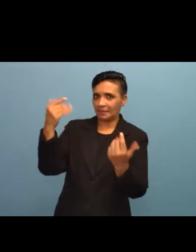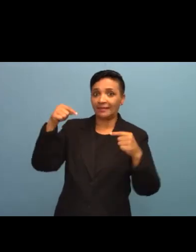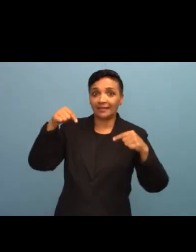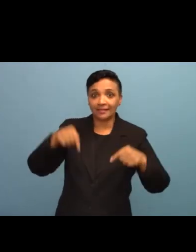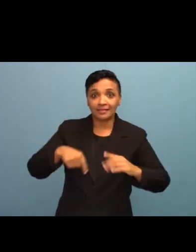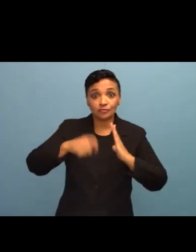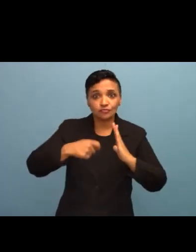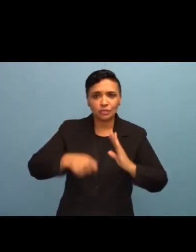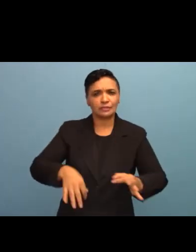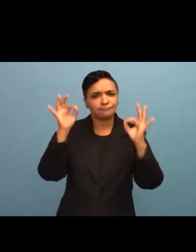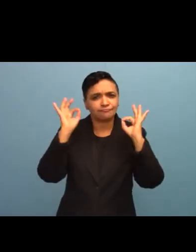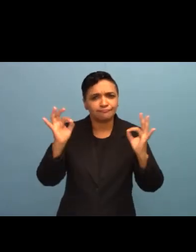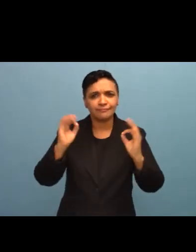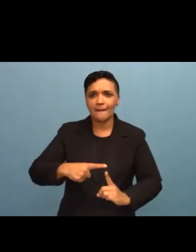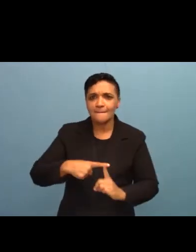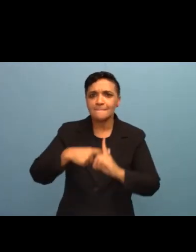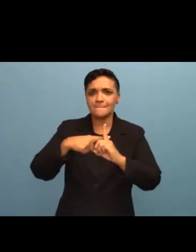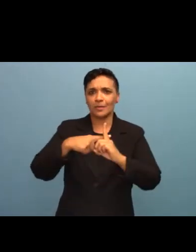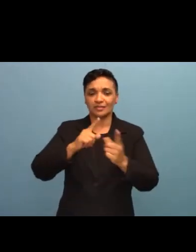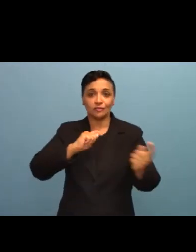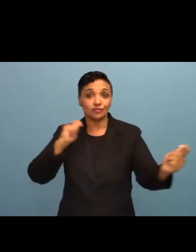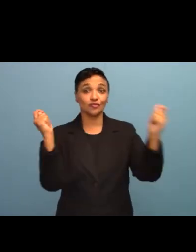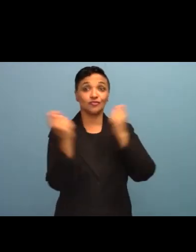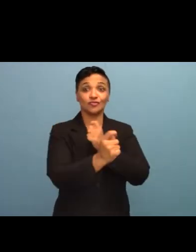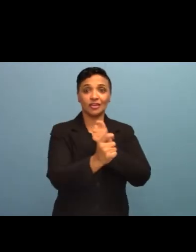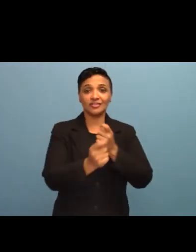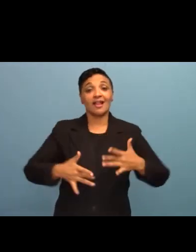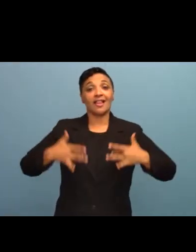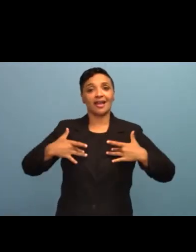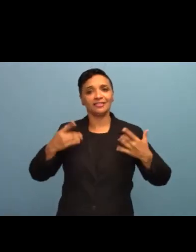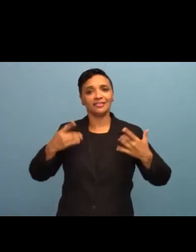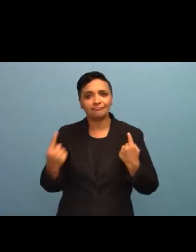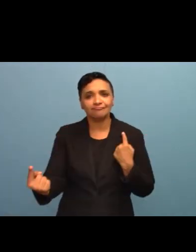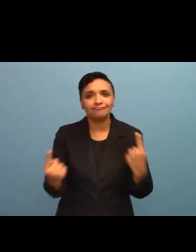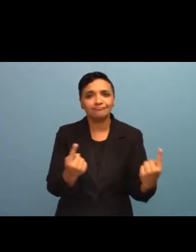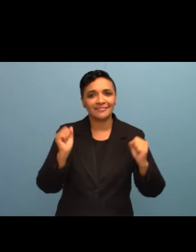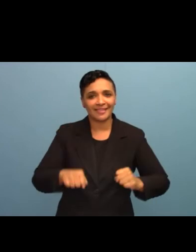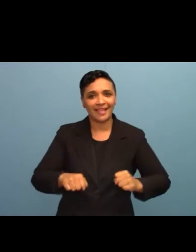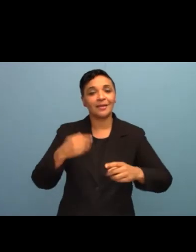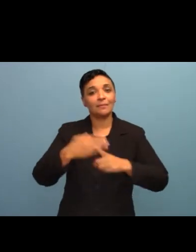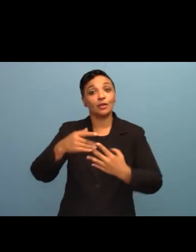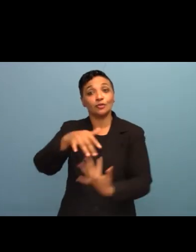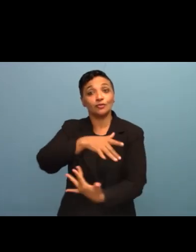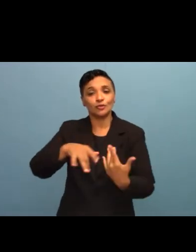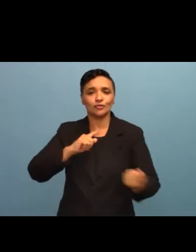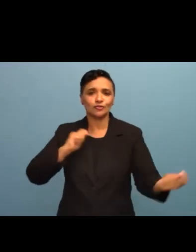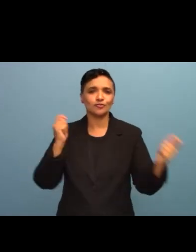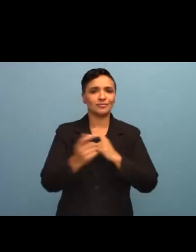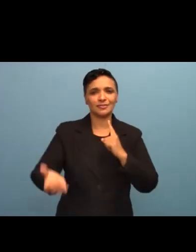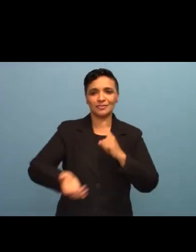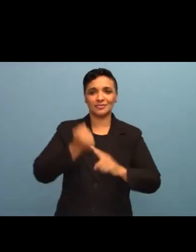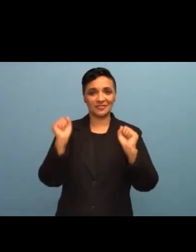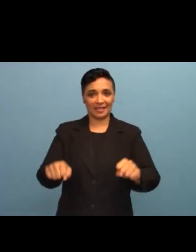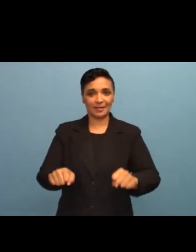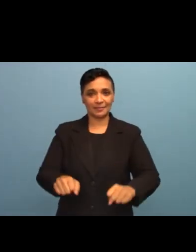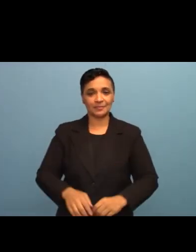positive effect of changing individuals' lives and bring about social transformation.